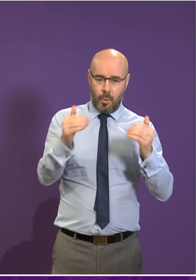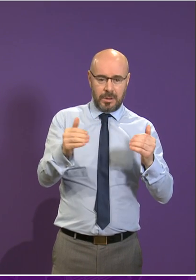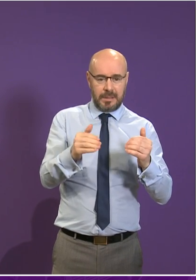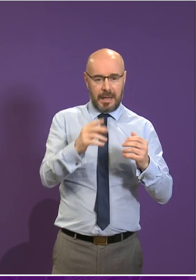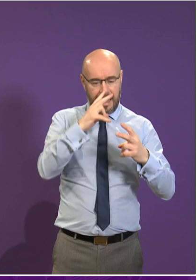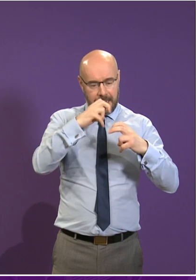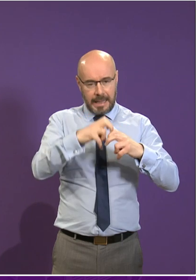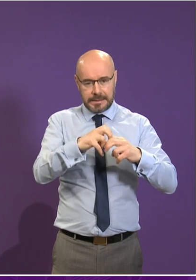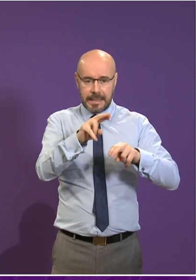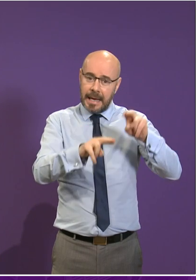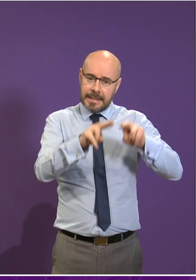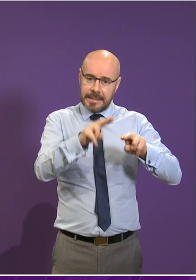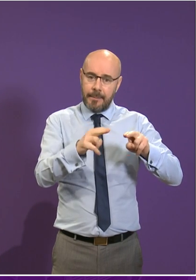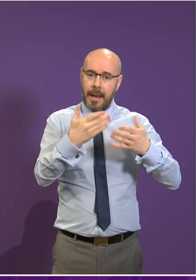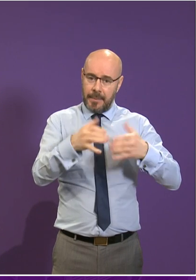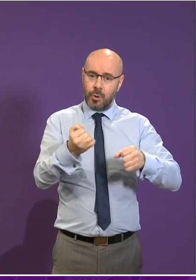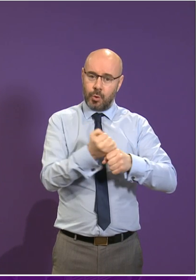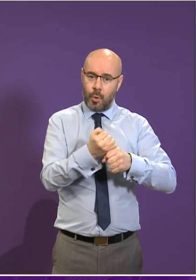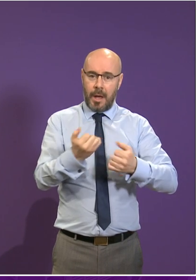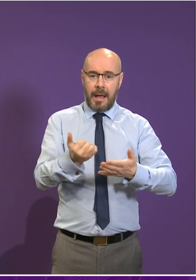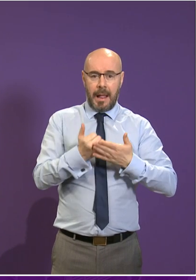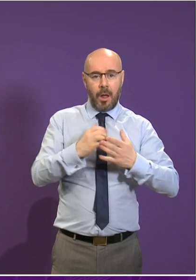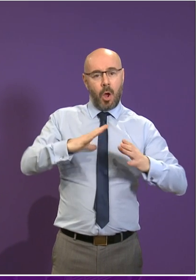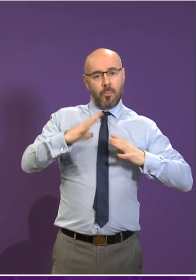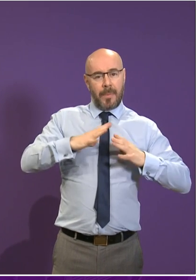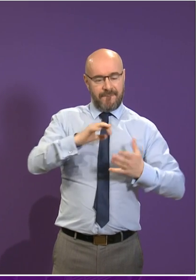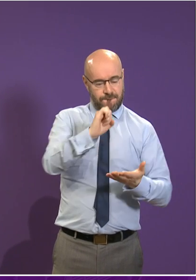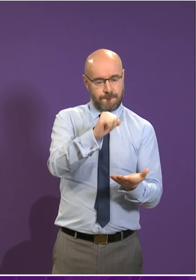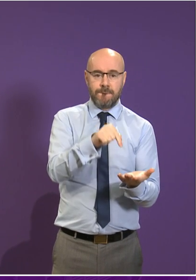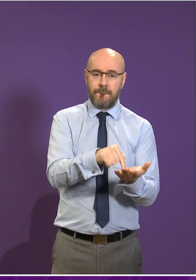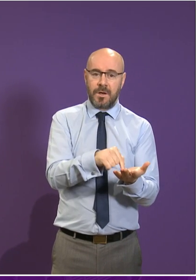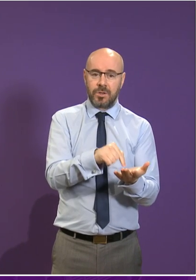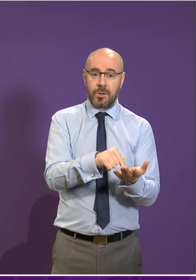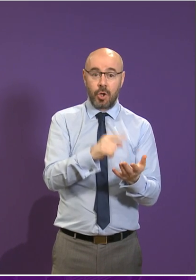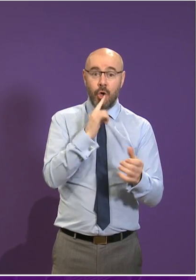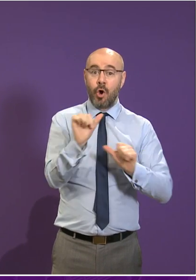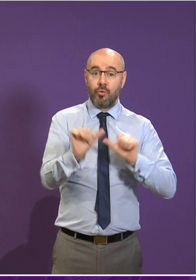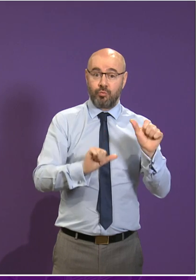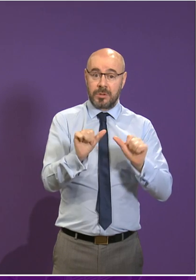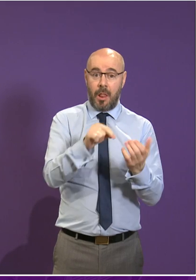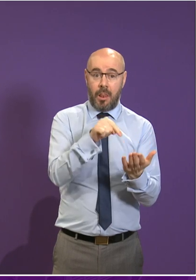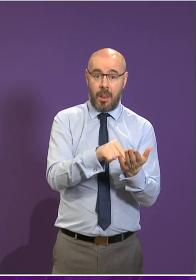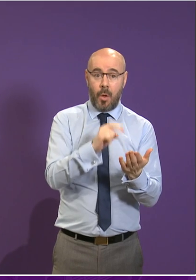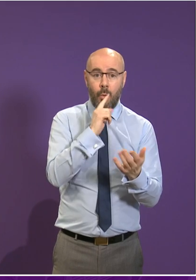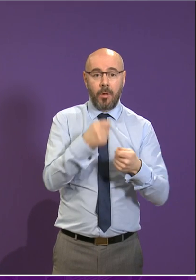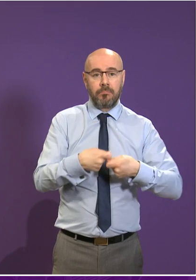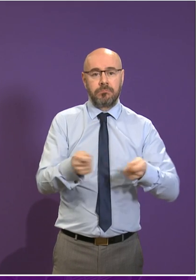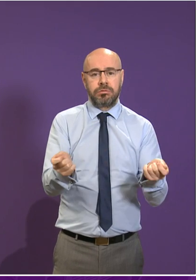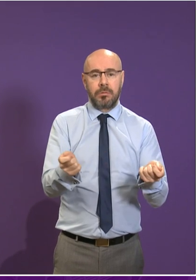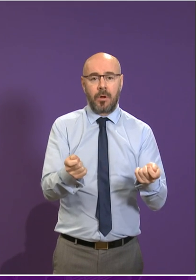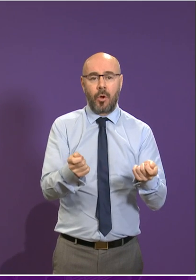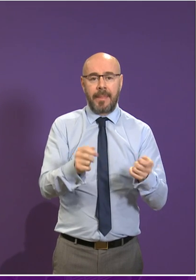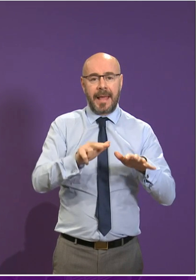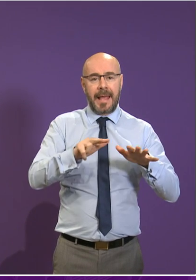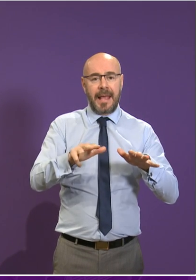part of the budget preparatory work. The results of that work will be published in the 8th Equality Budget Statement